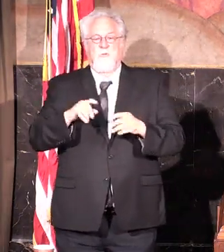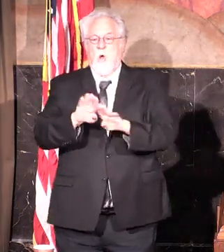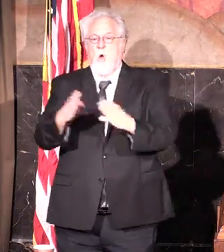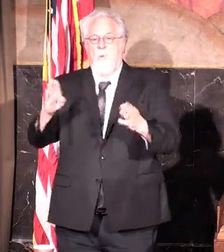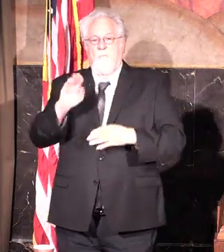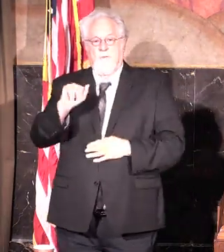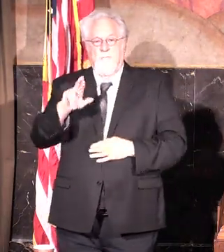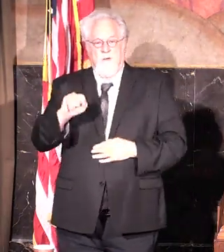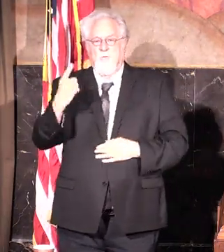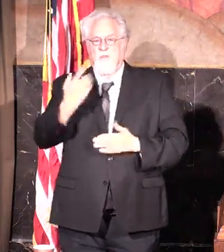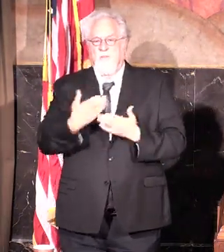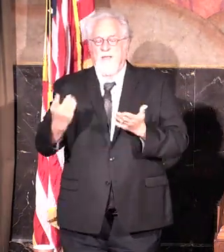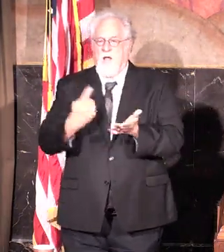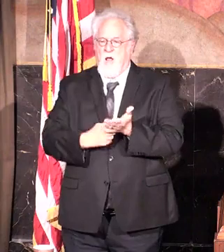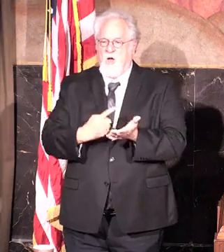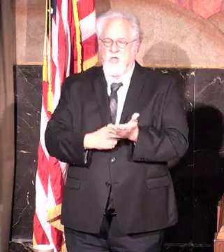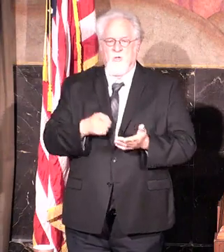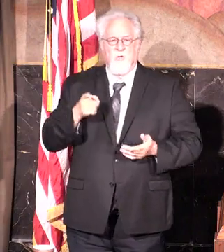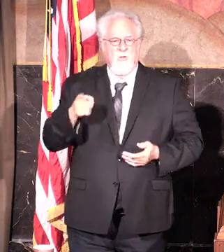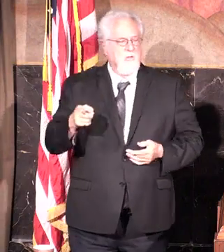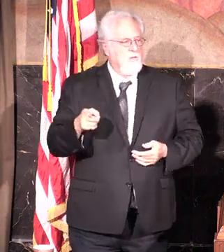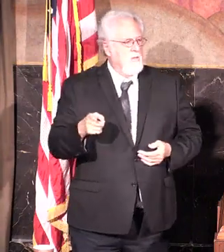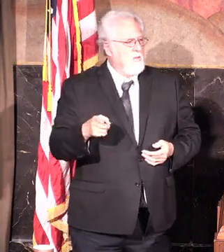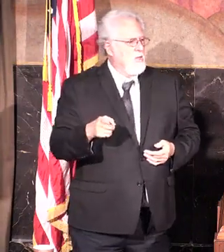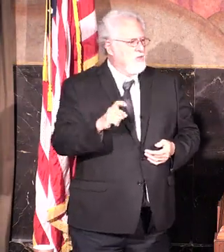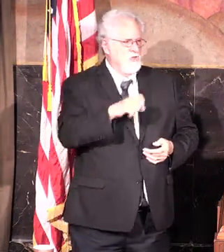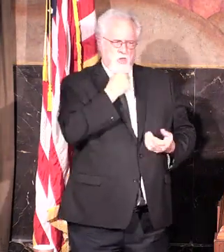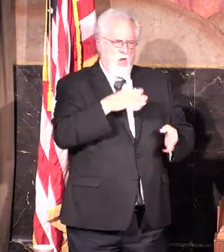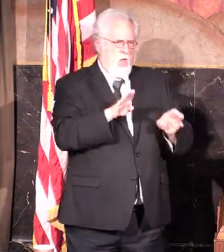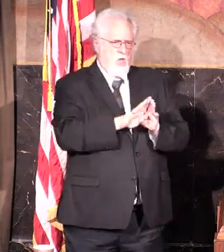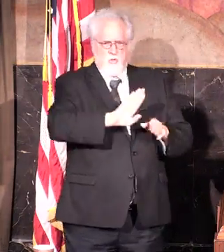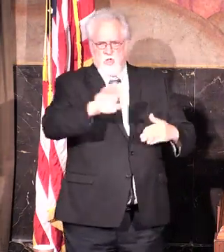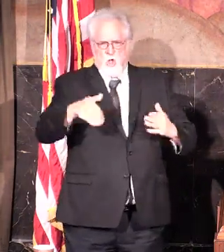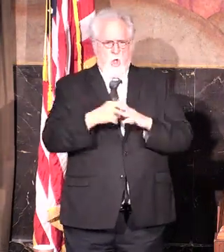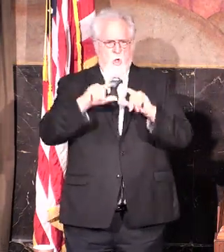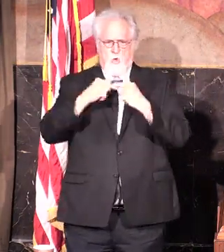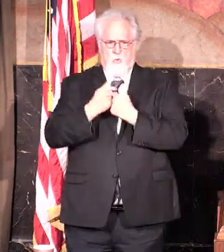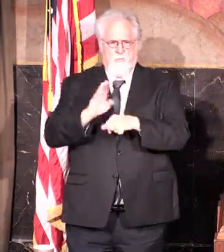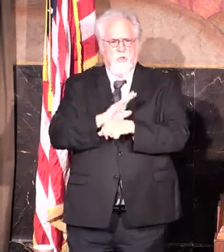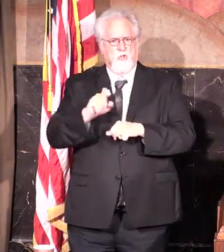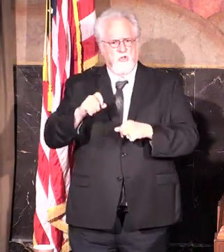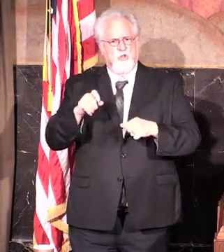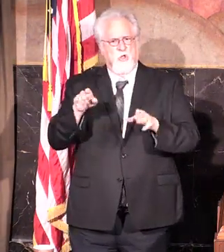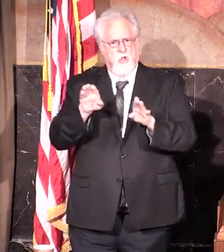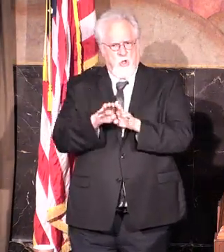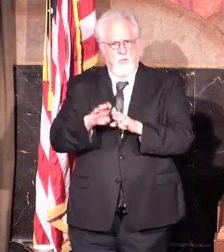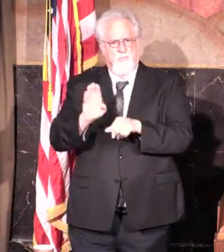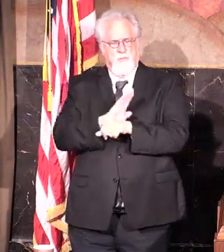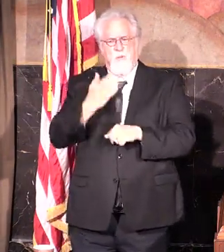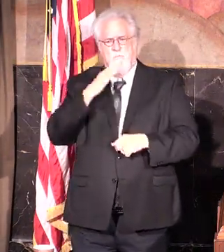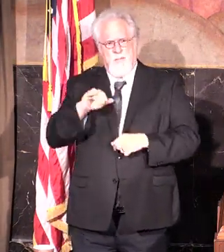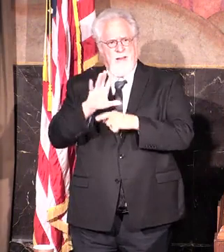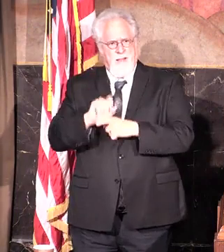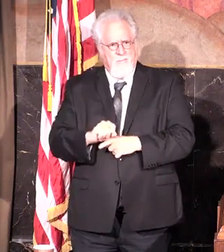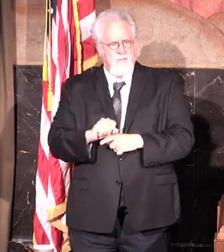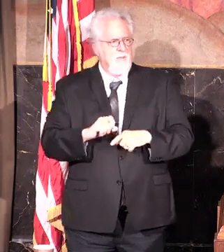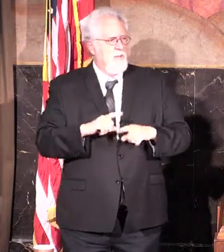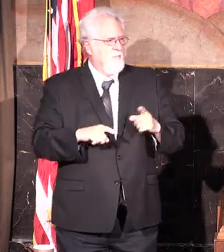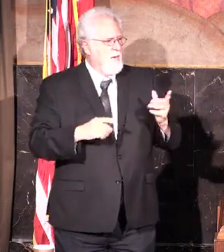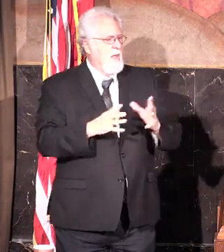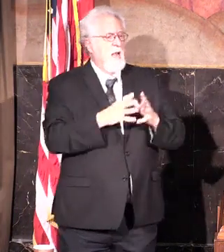things they're arguing is that you shouldn't close down a whole class of businesses. You should focus on the bad actors. You said yourself that a lot